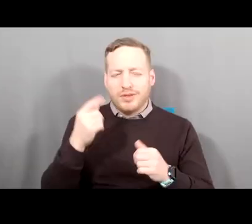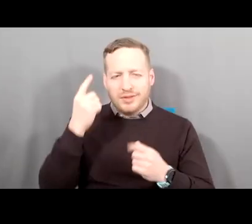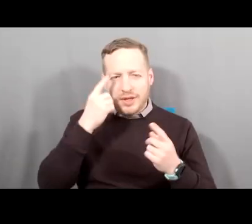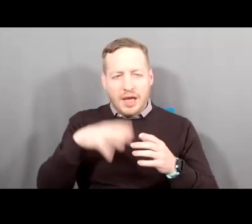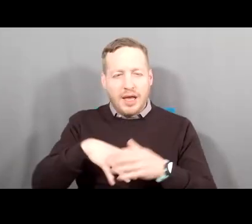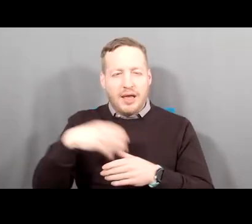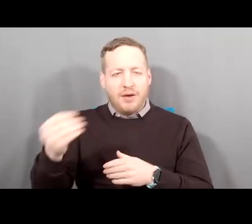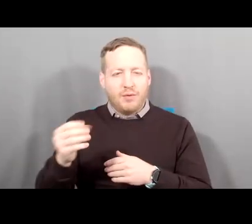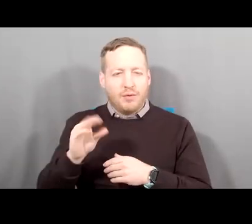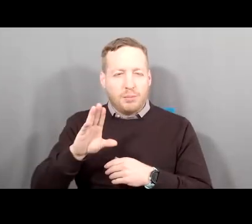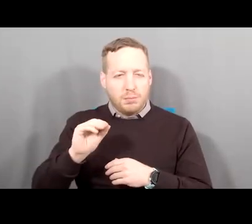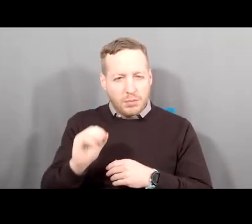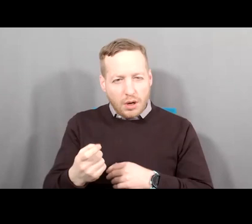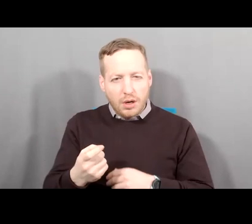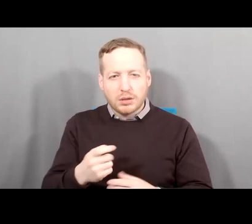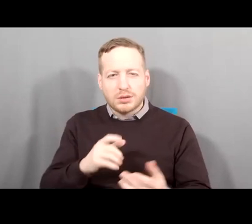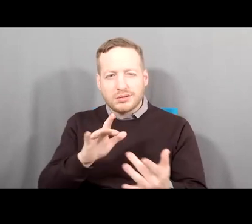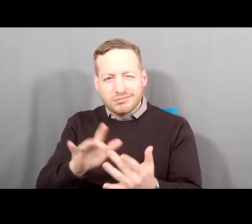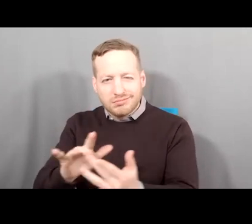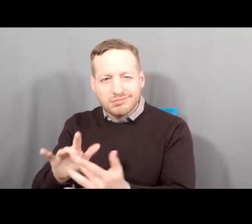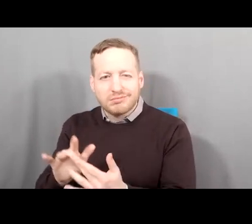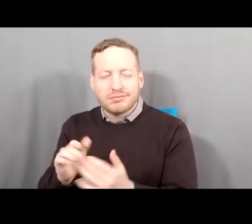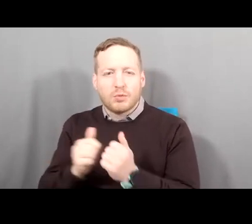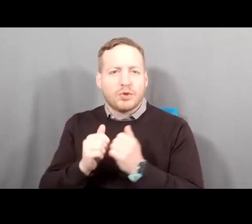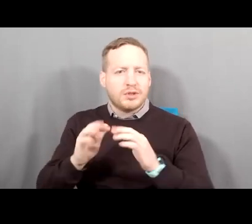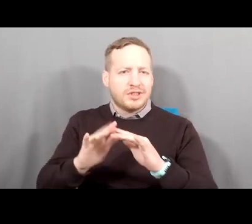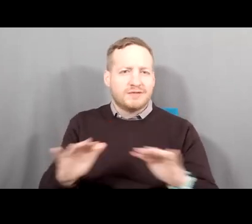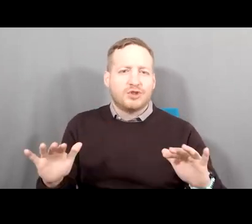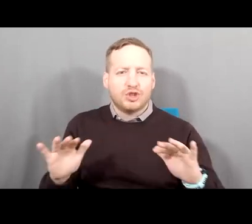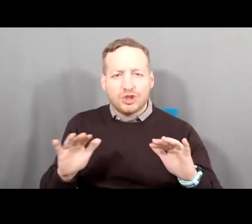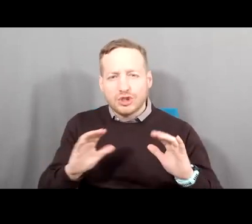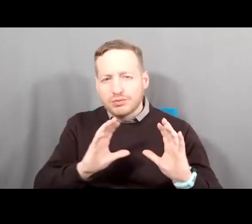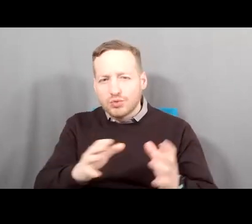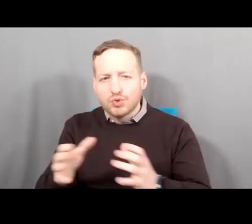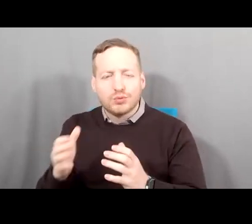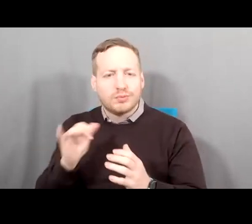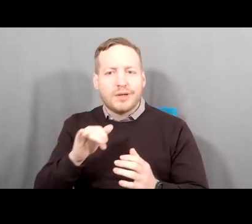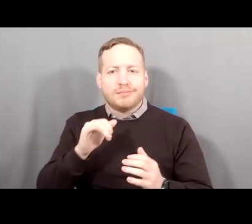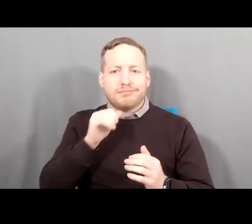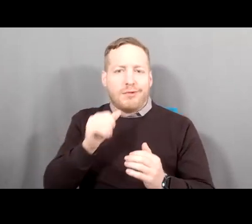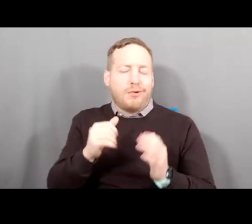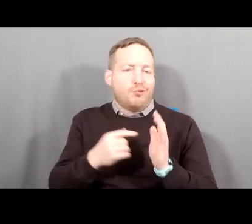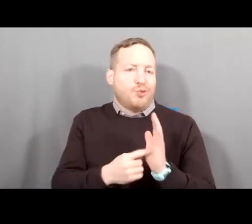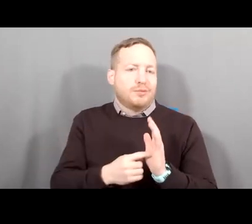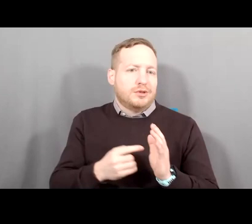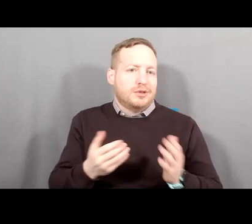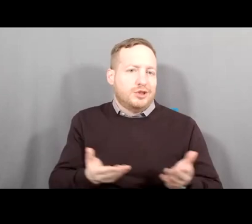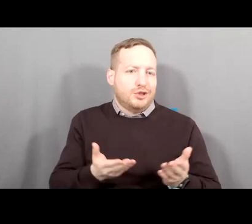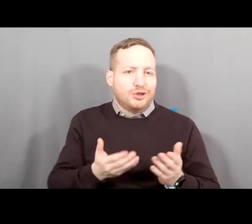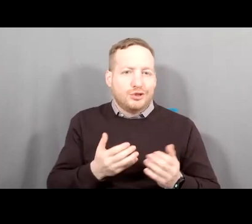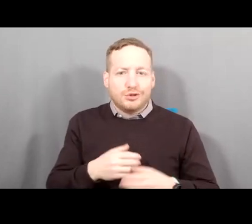think it's important to try to think outside of the box when we're reaching out to people and really get a diverse